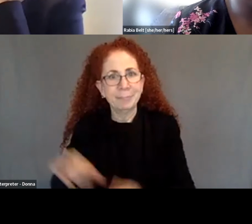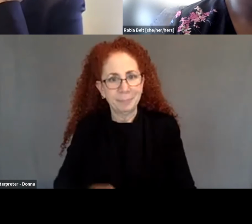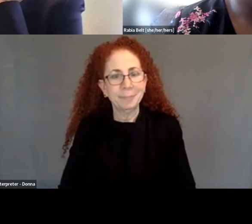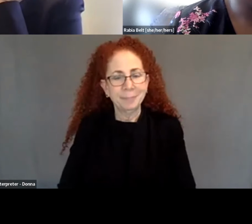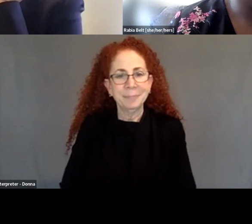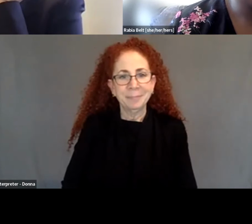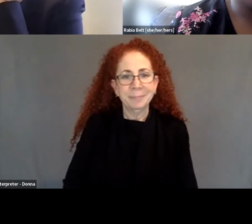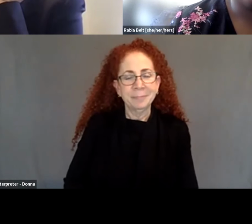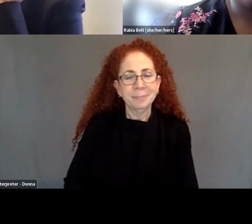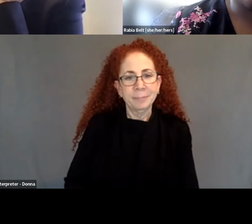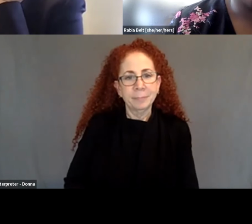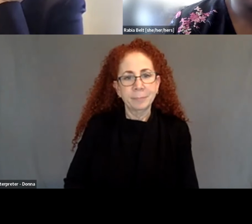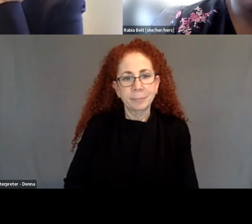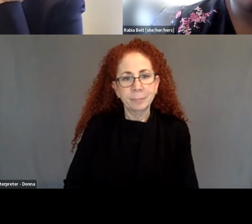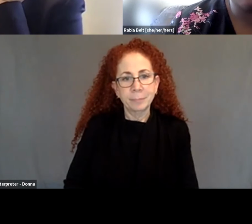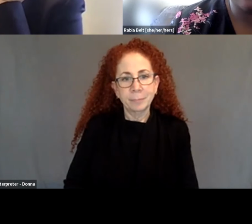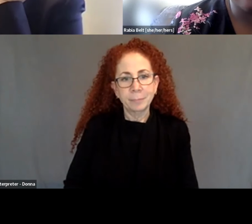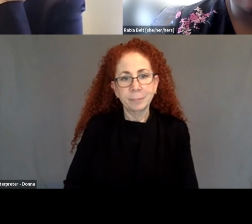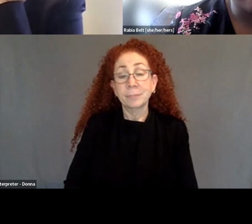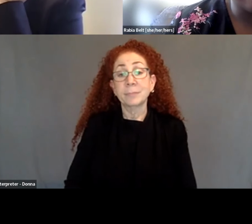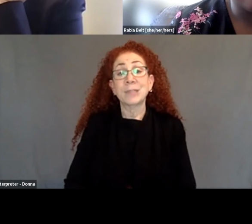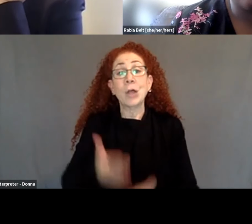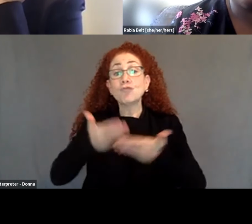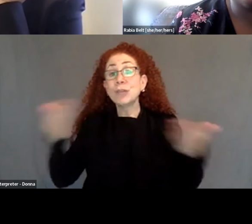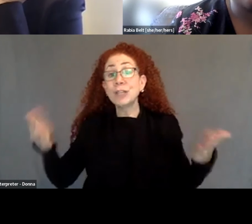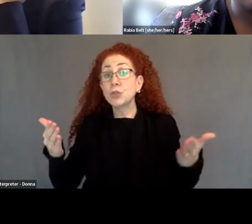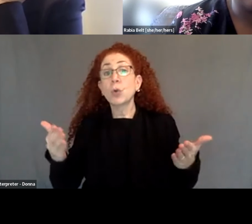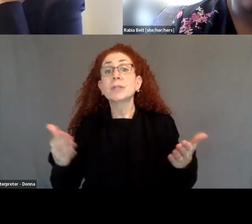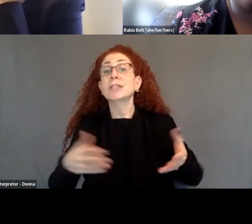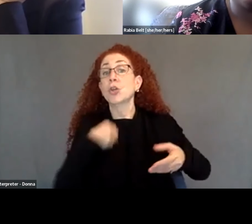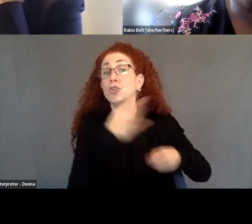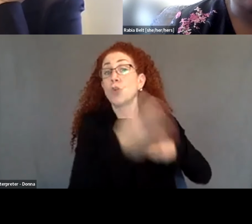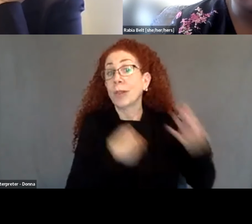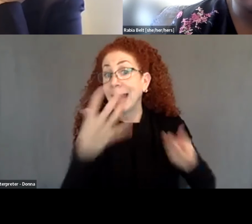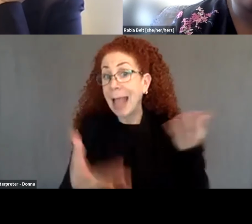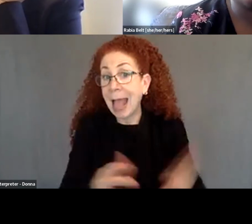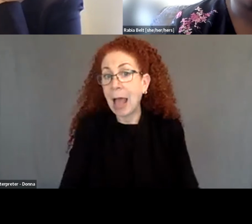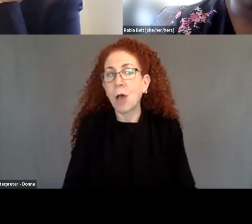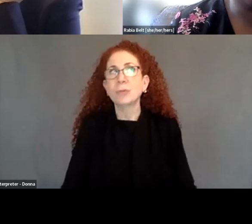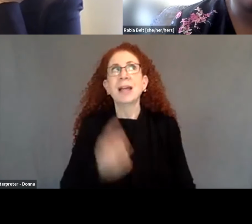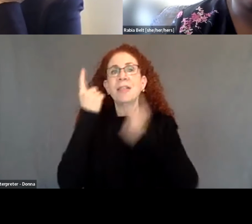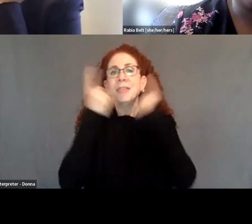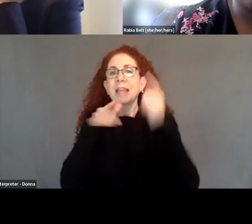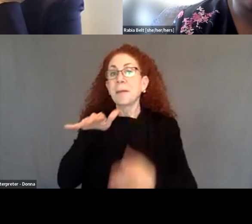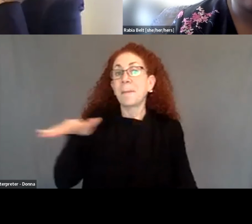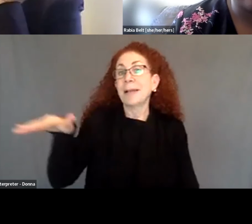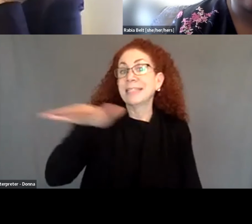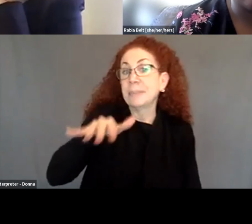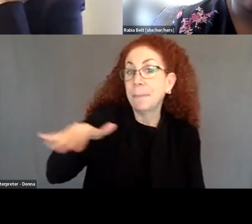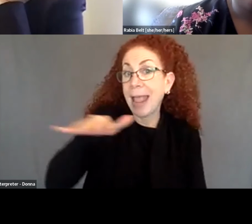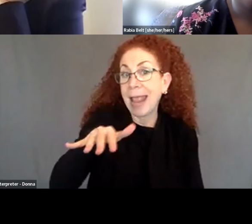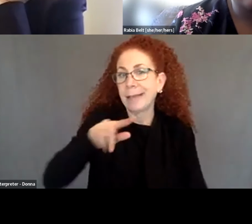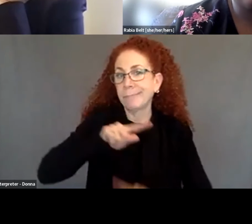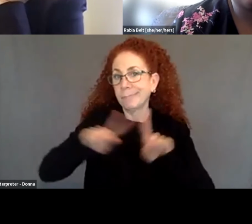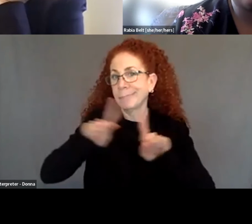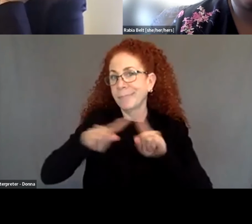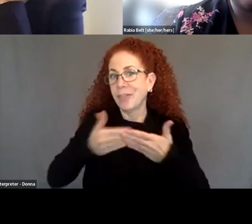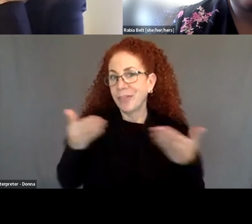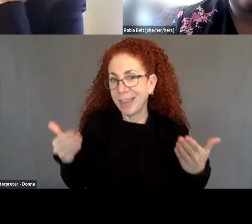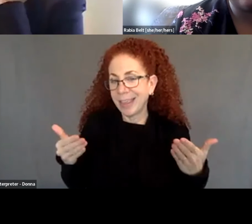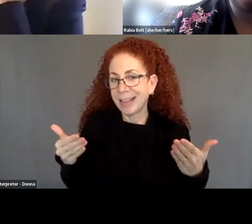which doling out resources, thinking about space, sort of all sorts of things have